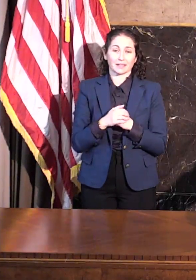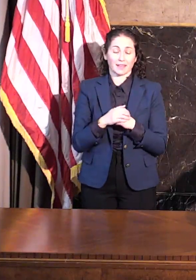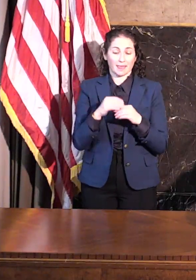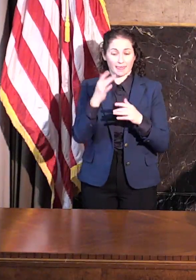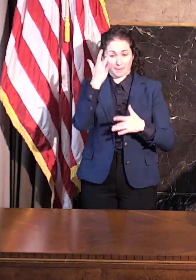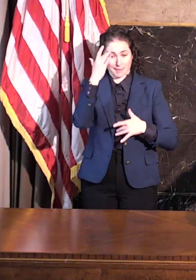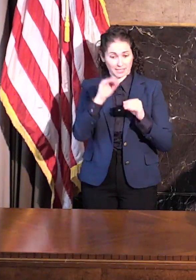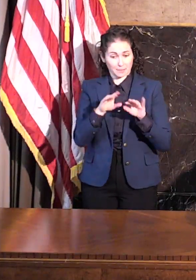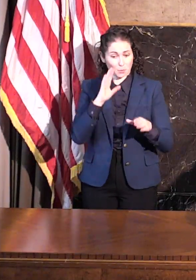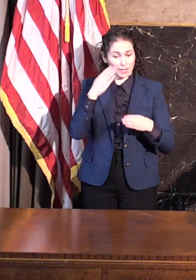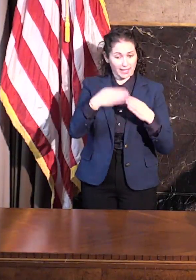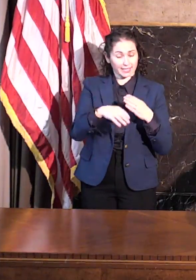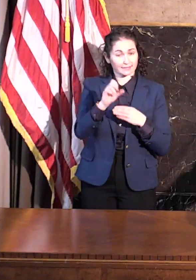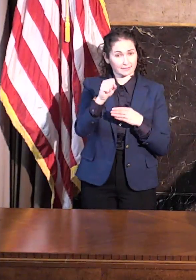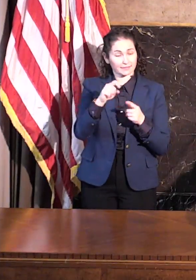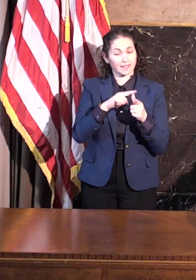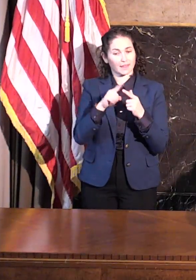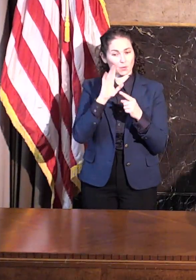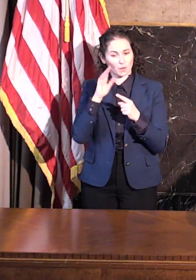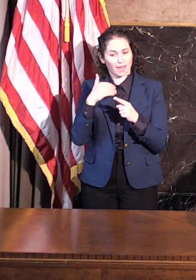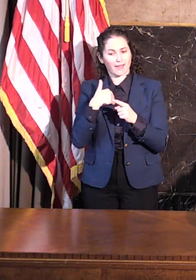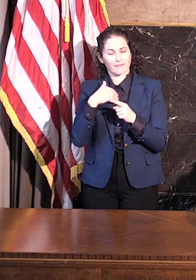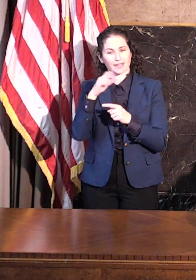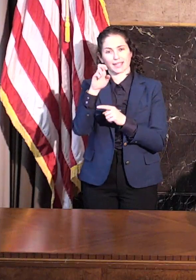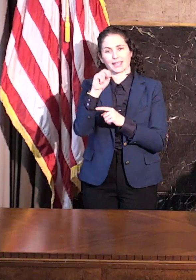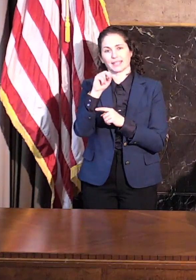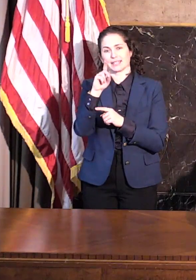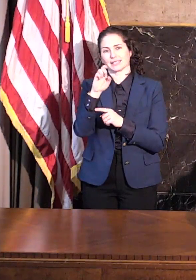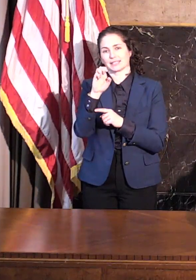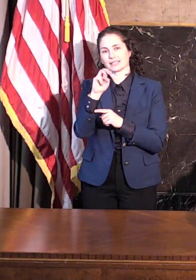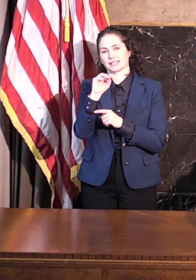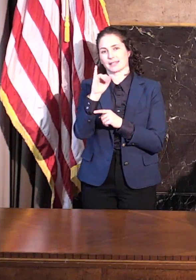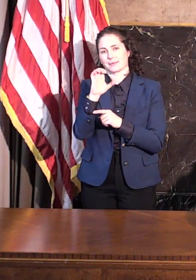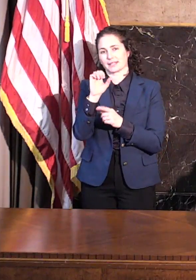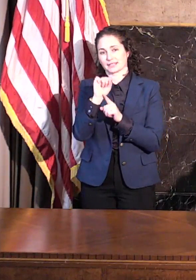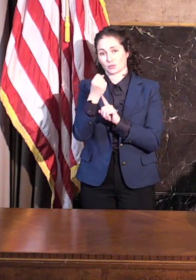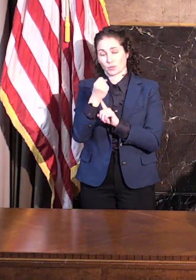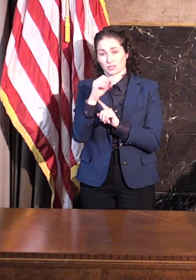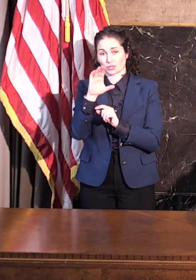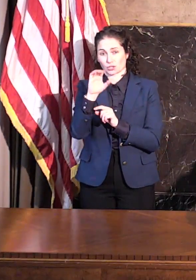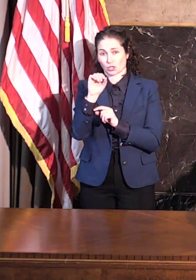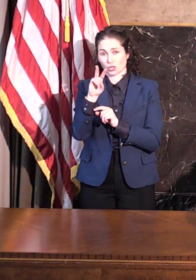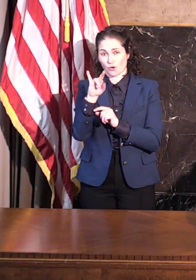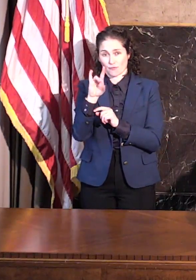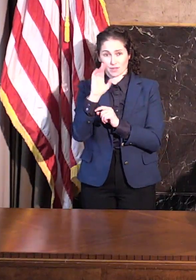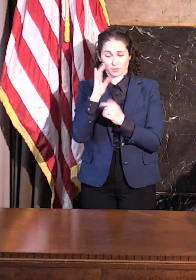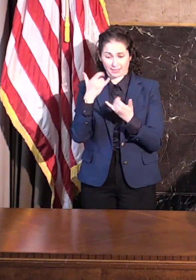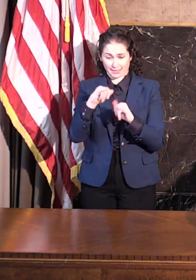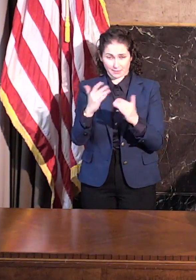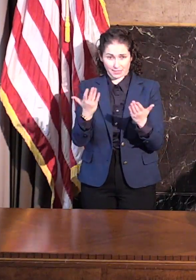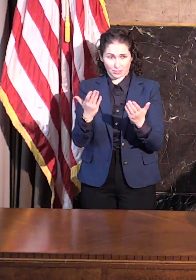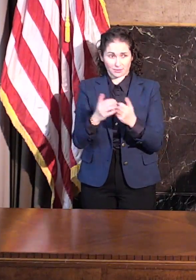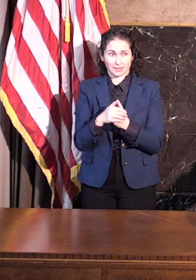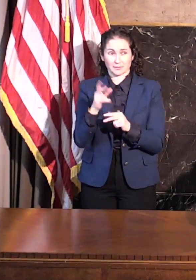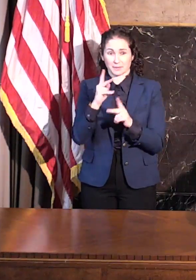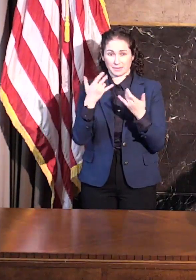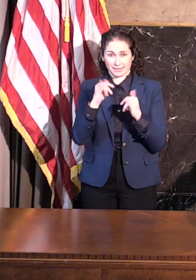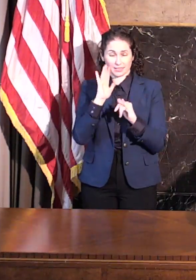that our numbers stay low and that we don't reverse course and start having increased positivity in cases and